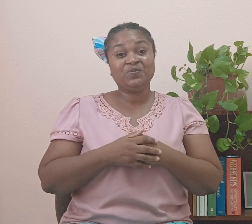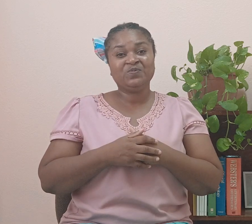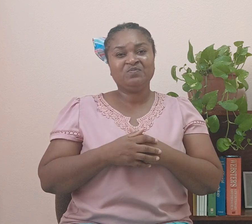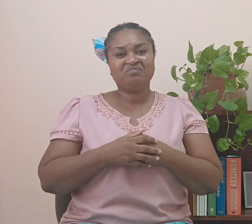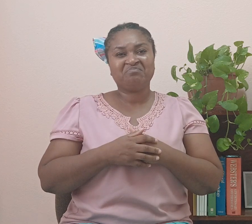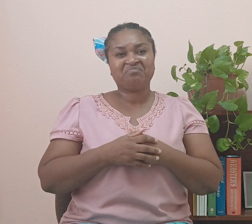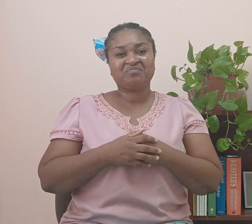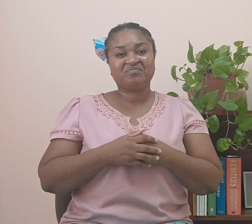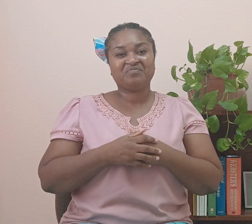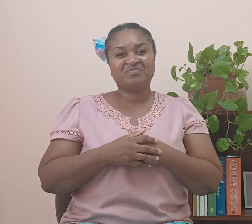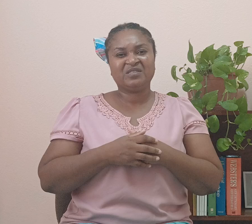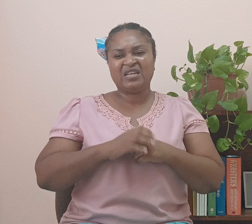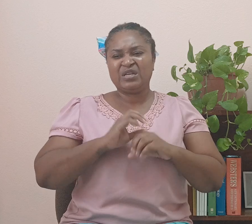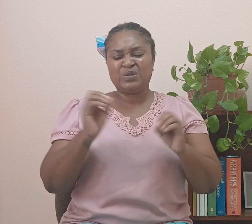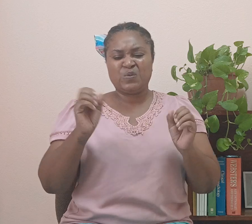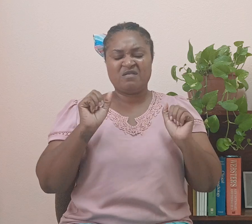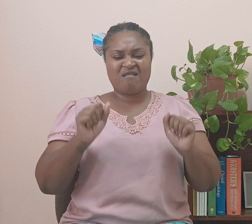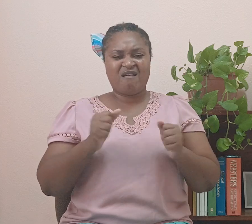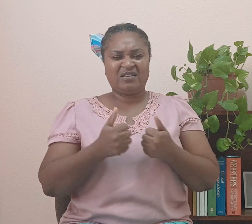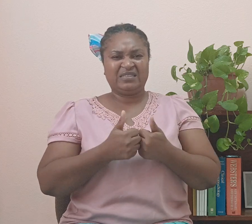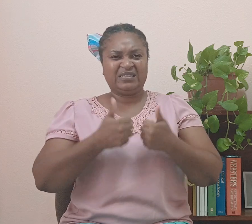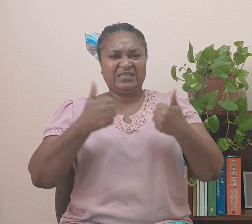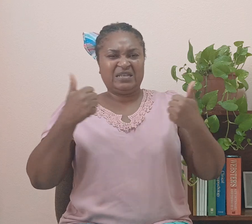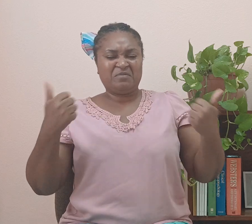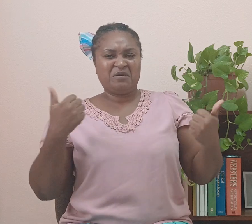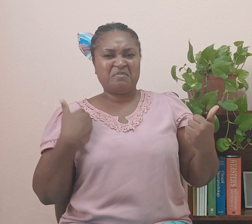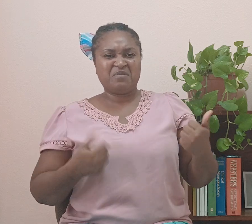Nothing can separate me from the love of God.